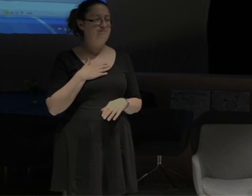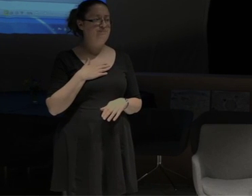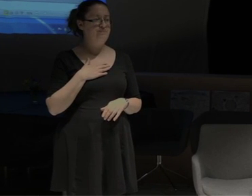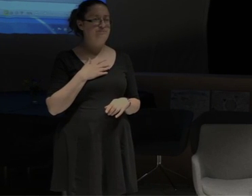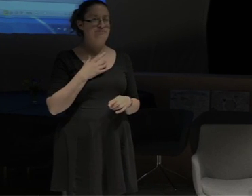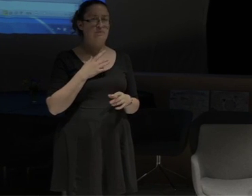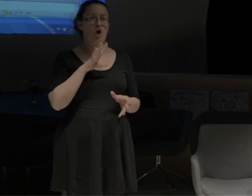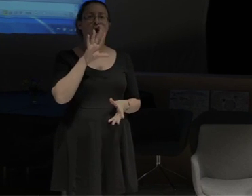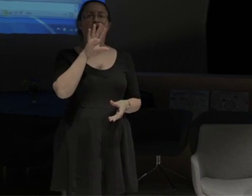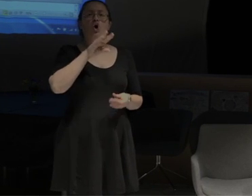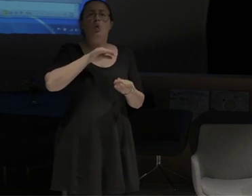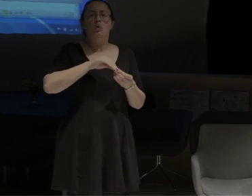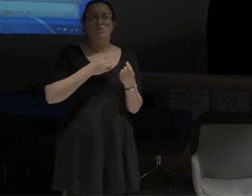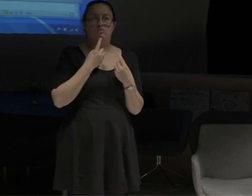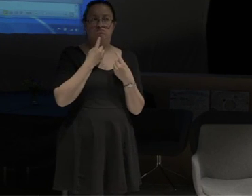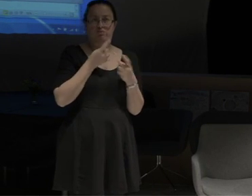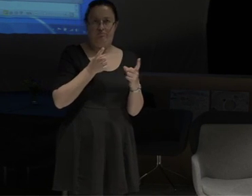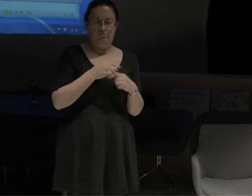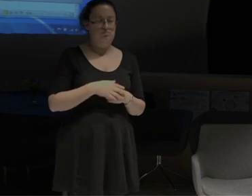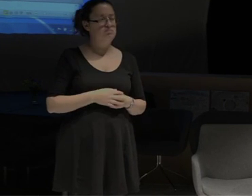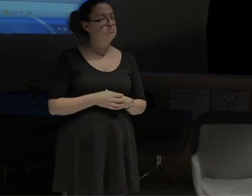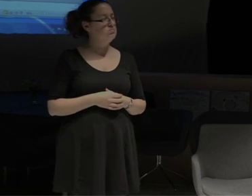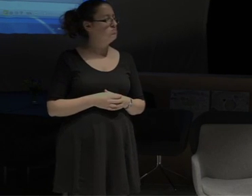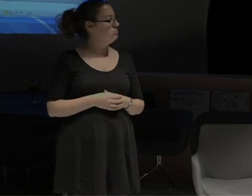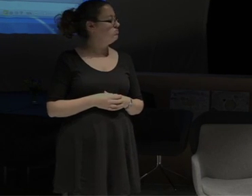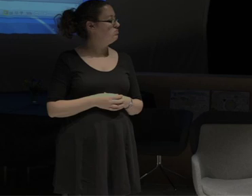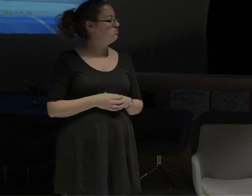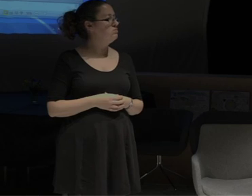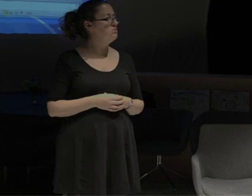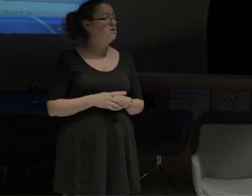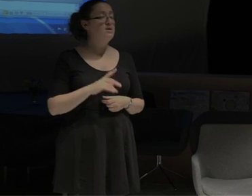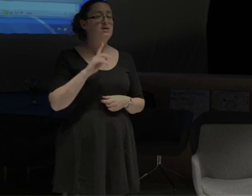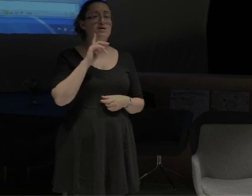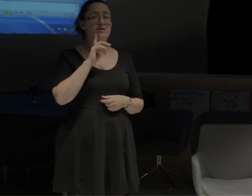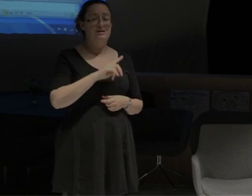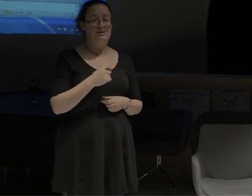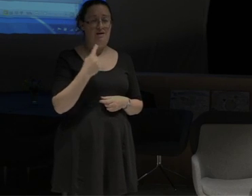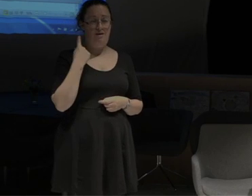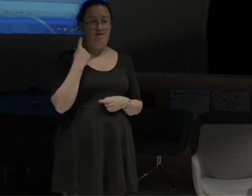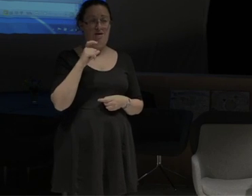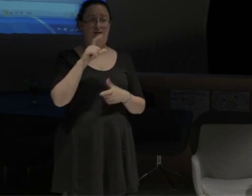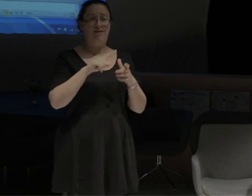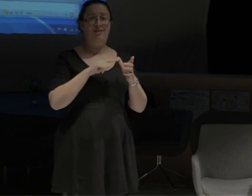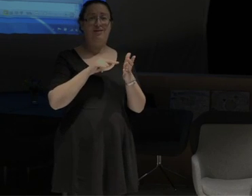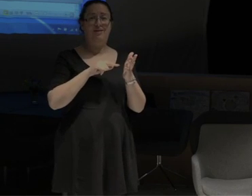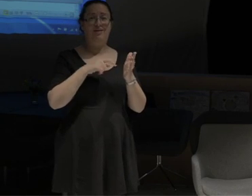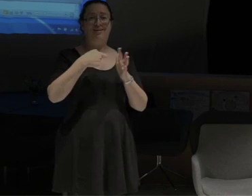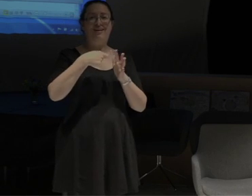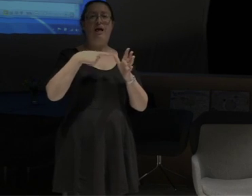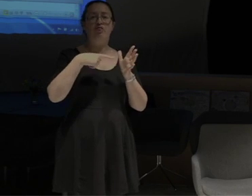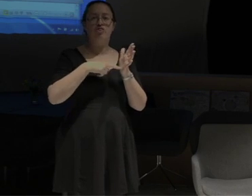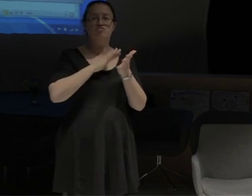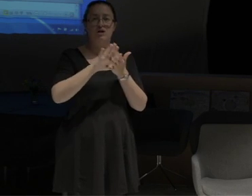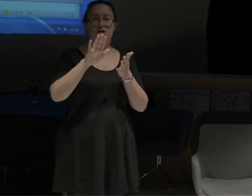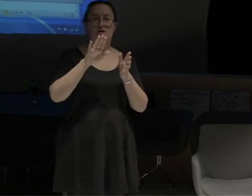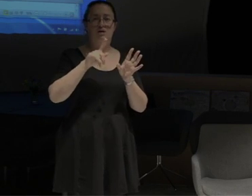really. And I think I want to say that yesterday Catherine talked to us in the morning about how the